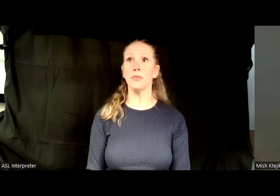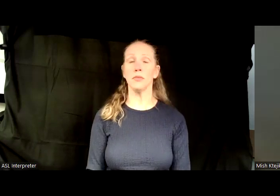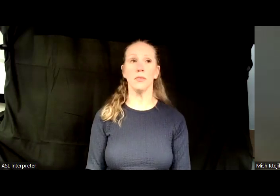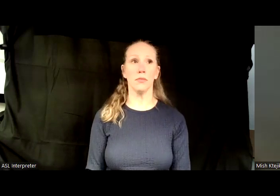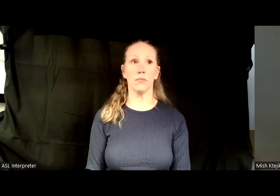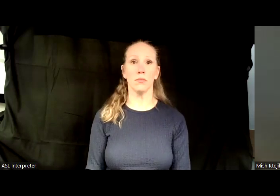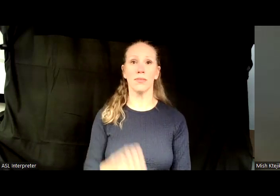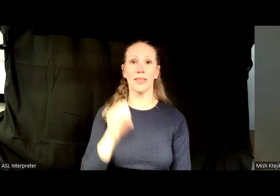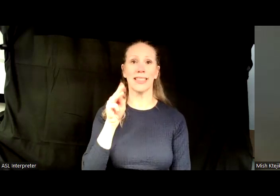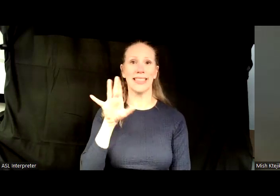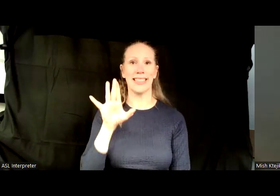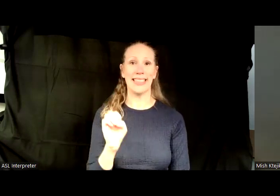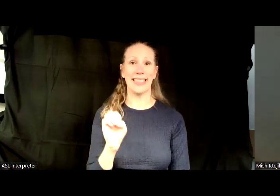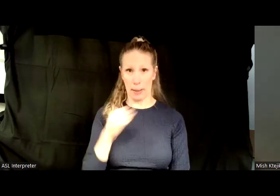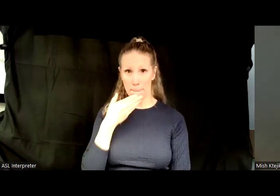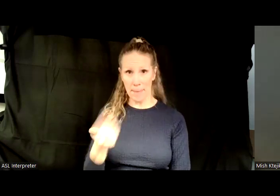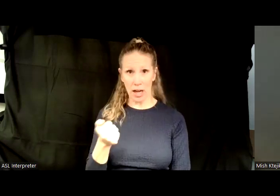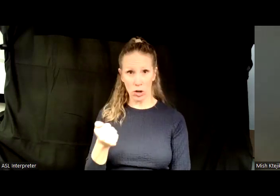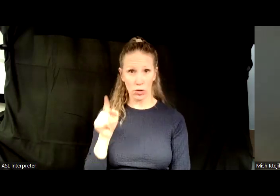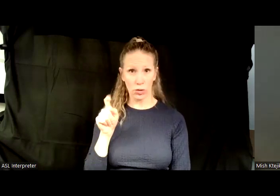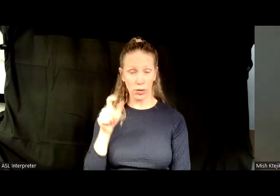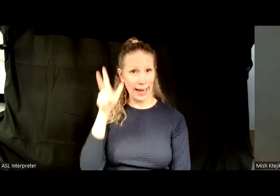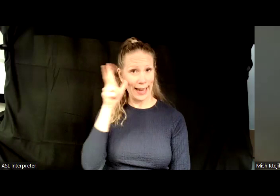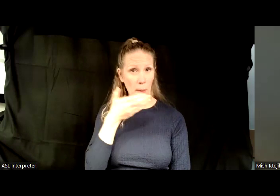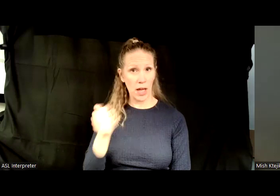this speaking- better? Yes.